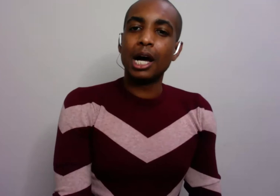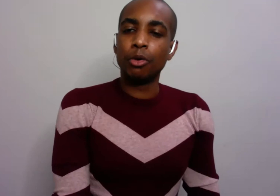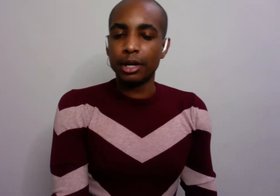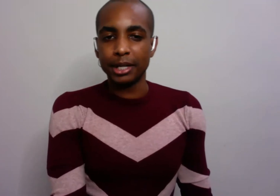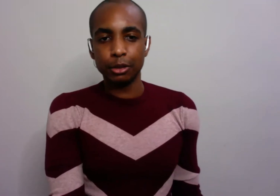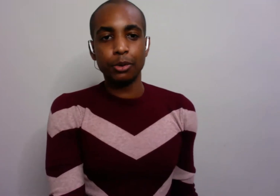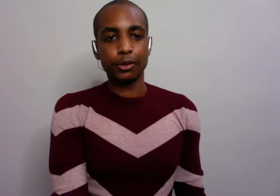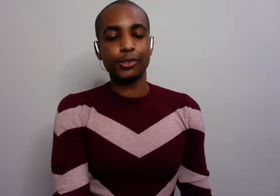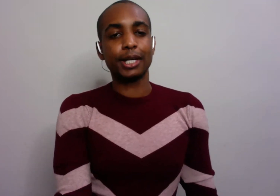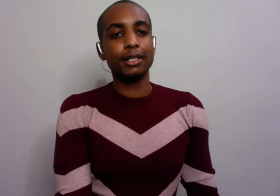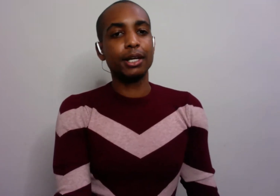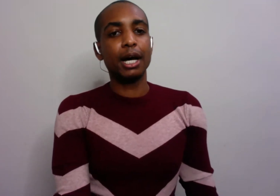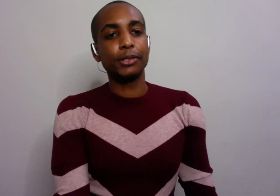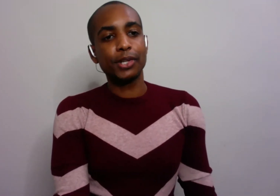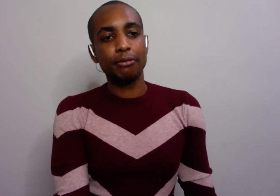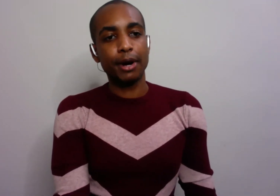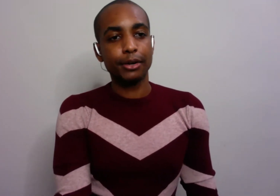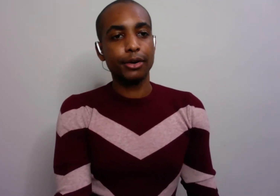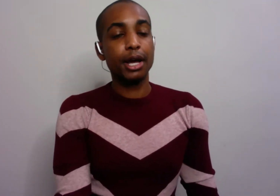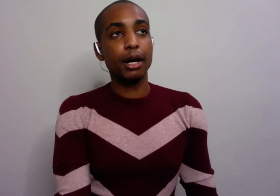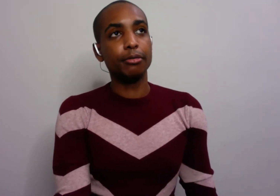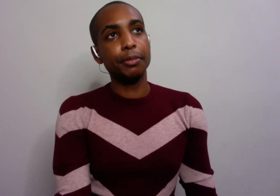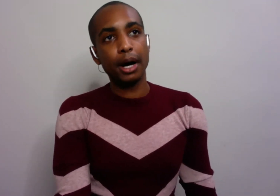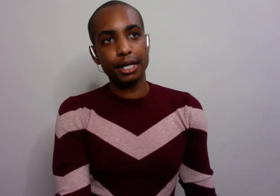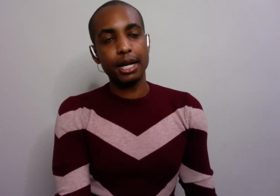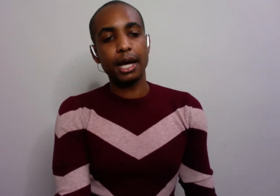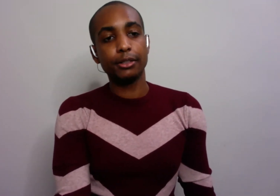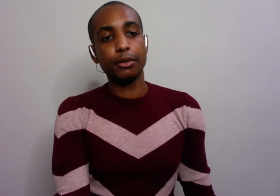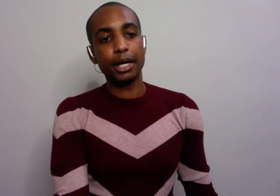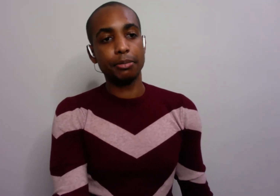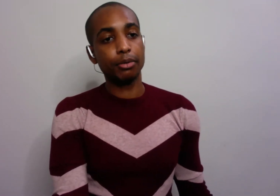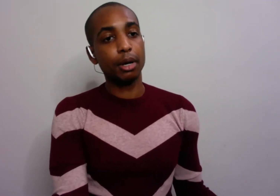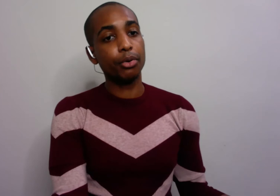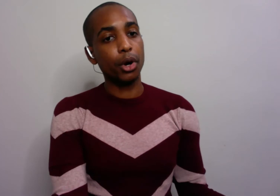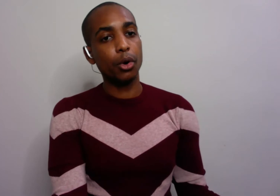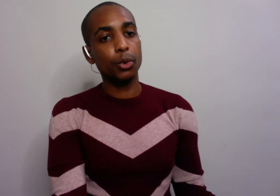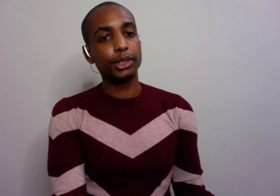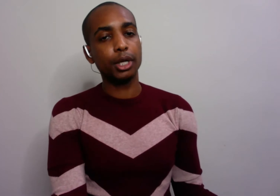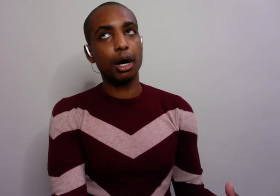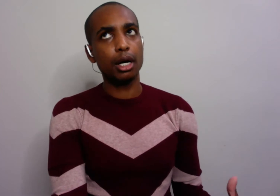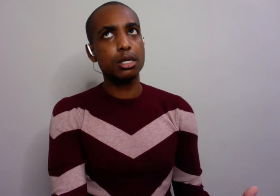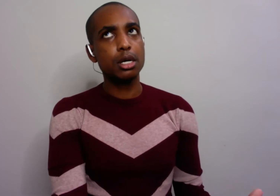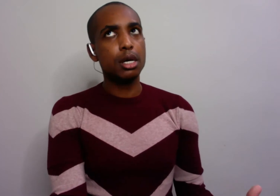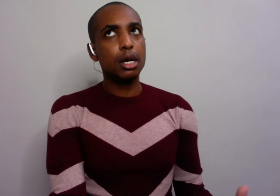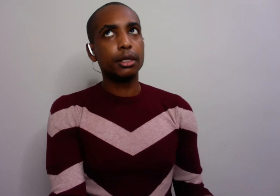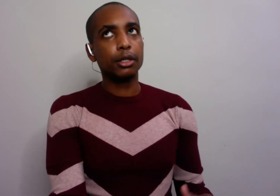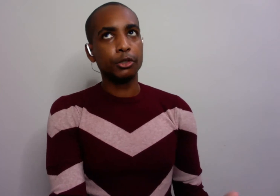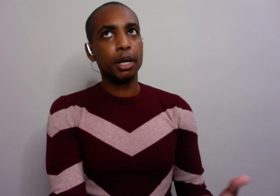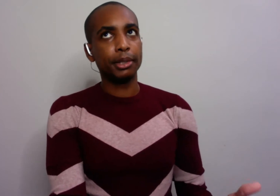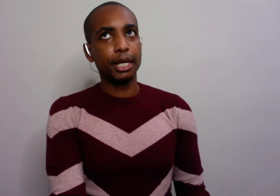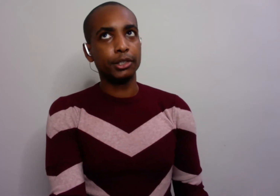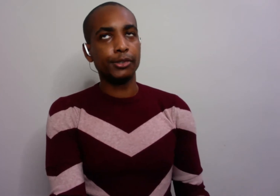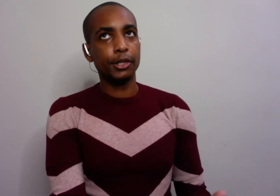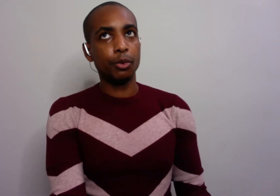Hello, I'm Juan Michael Porter II. I'm the staff writer of The Body and The Body Pro, which are the